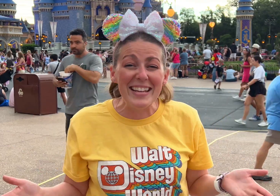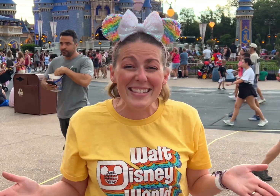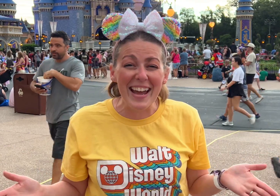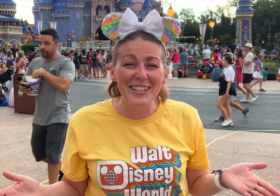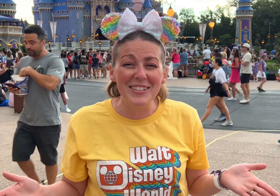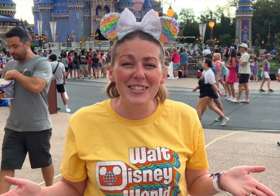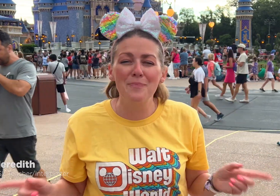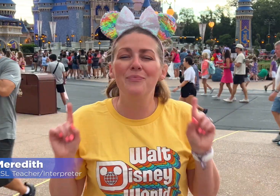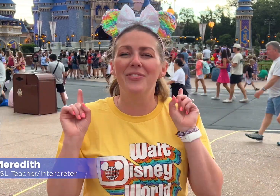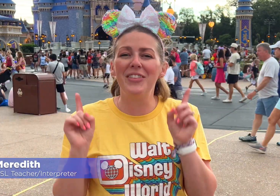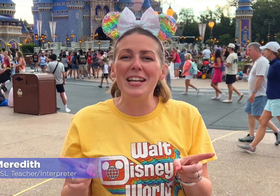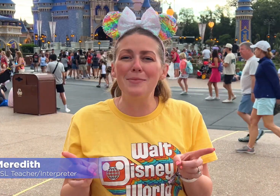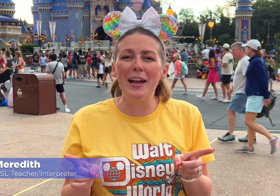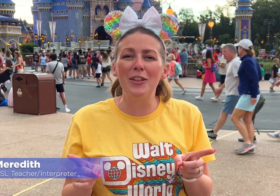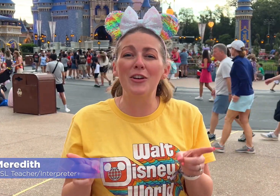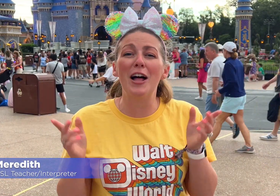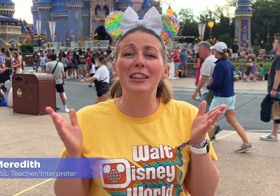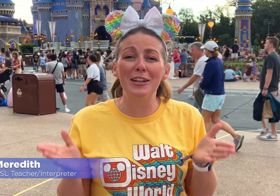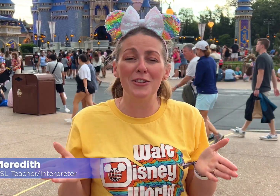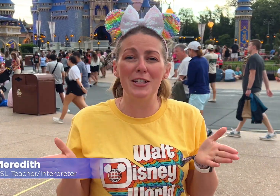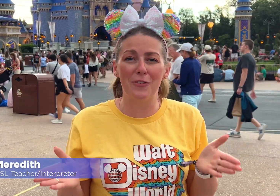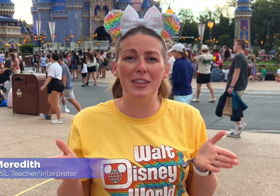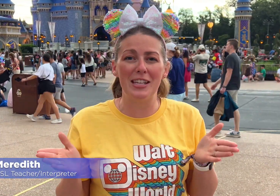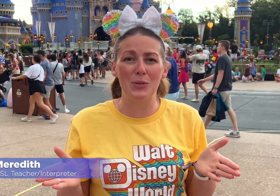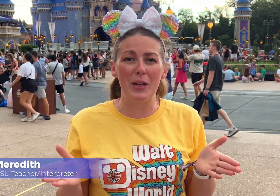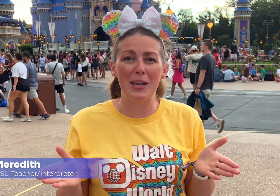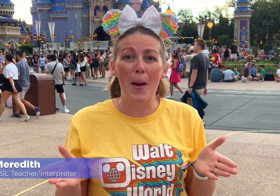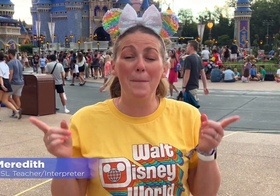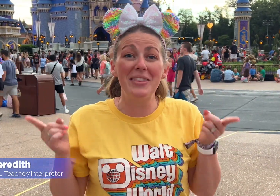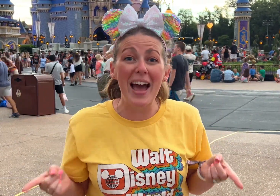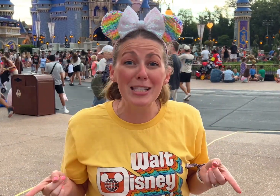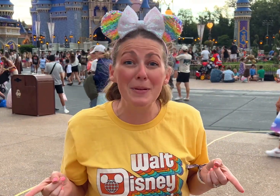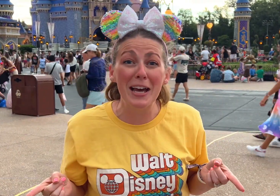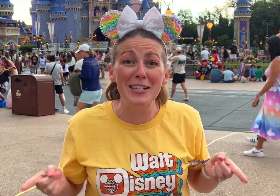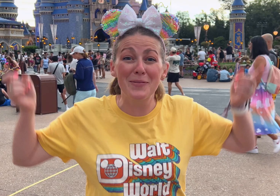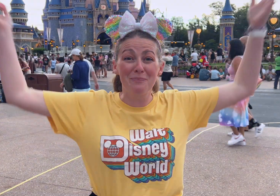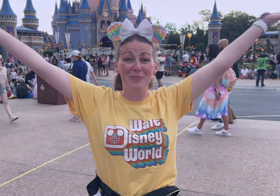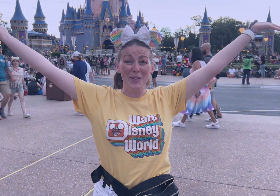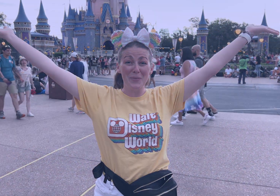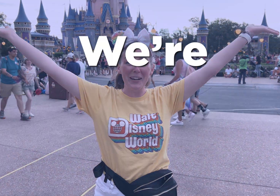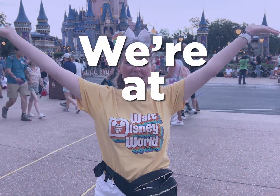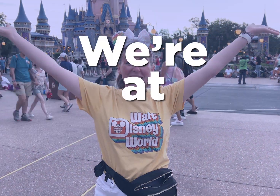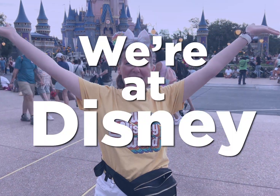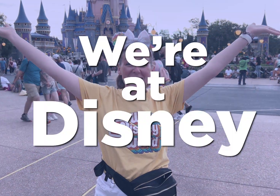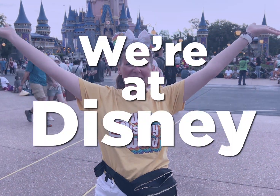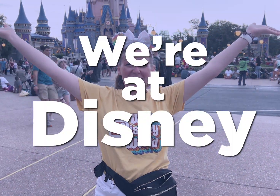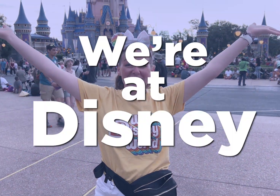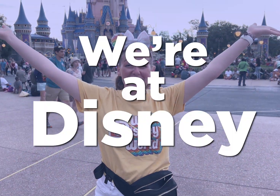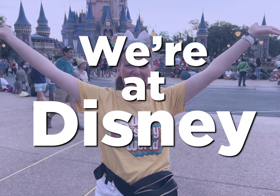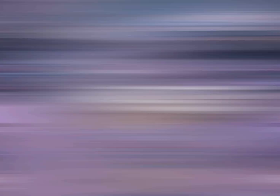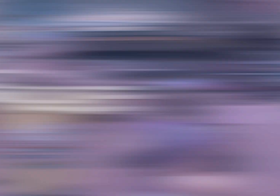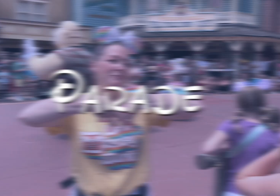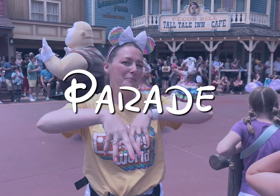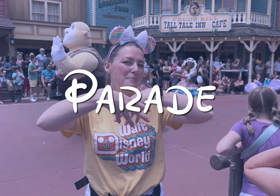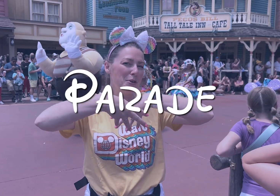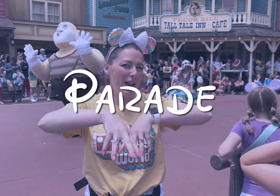Hey signers, things might look a little different this week, but that's because we're at Disney.